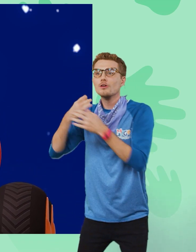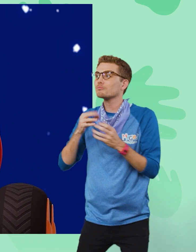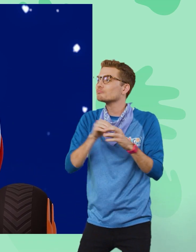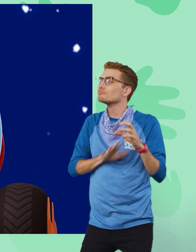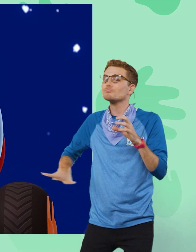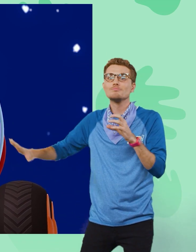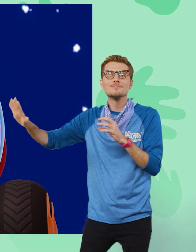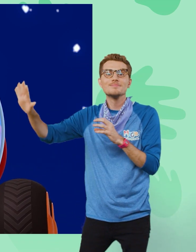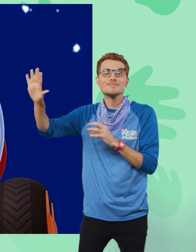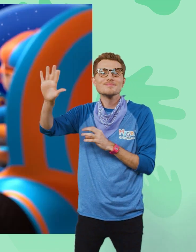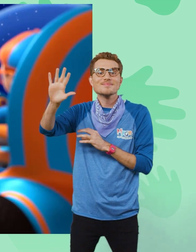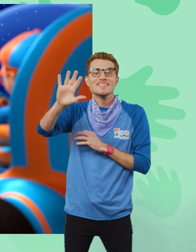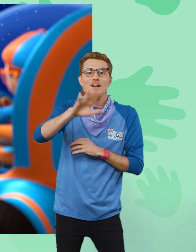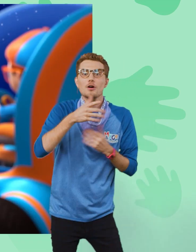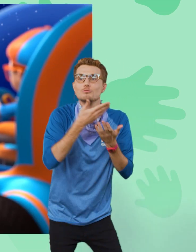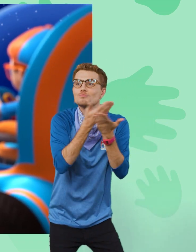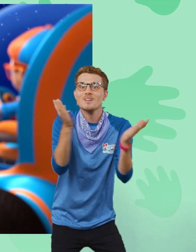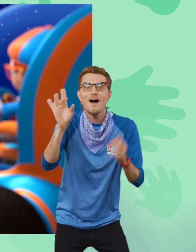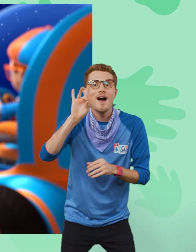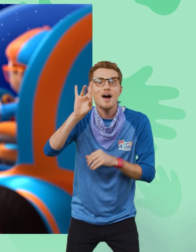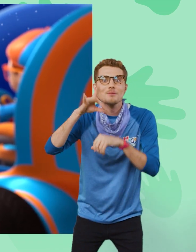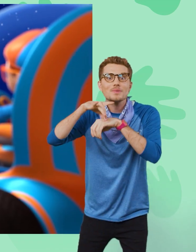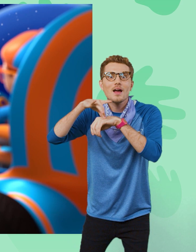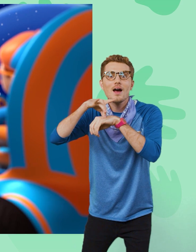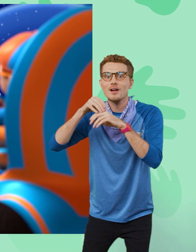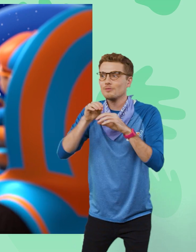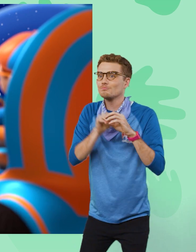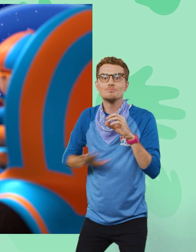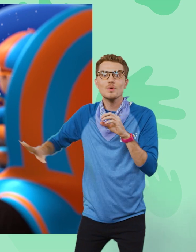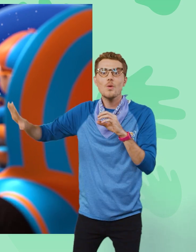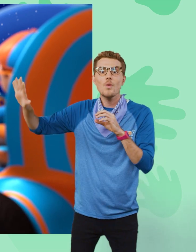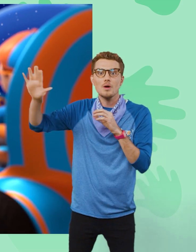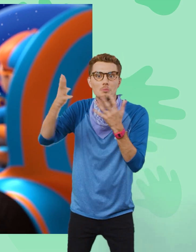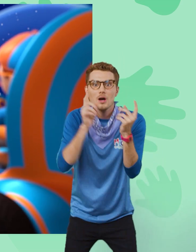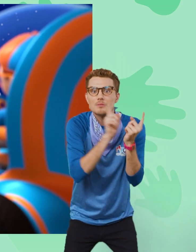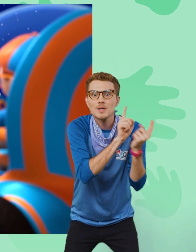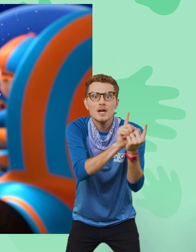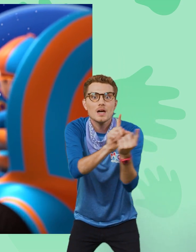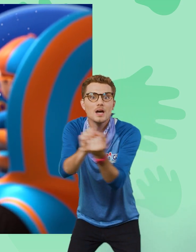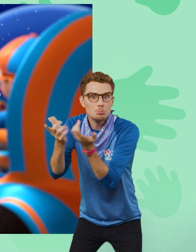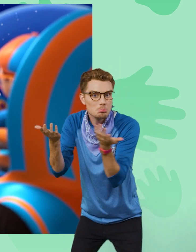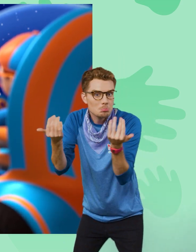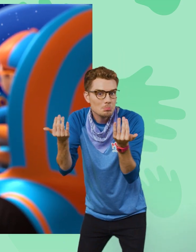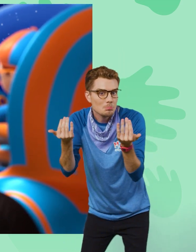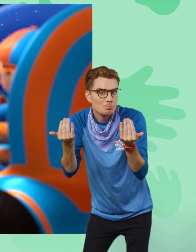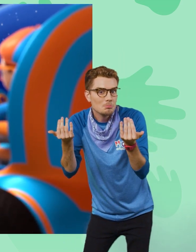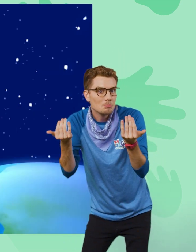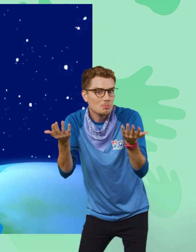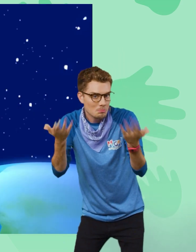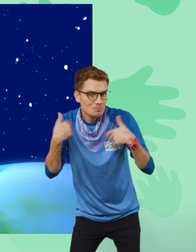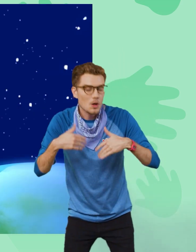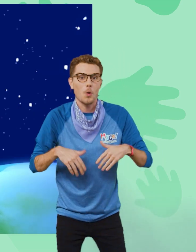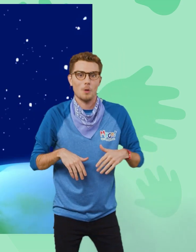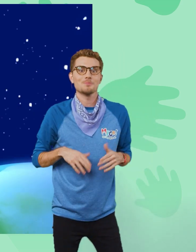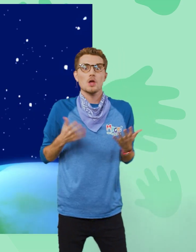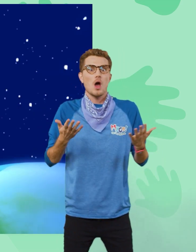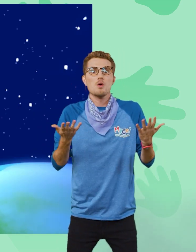planets in our solar system. There are 8 planets in our solar system. Let's meet them, shall